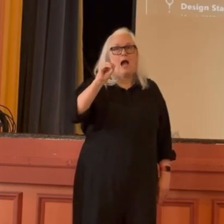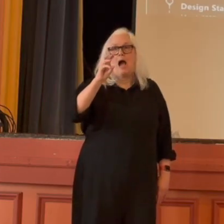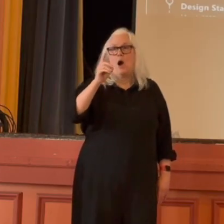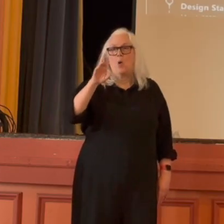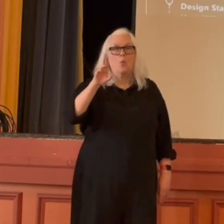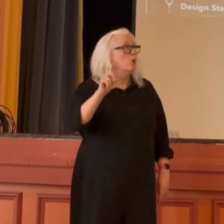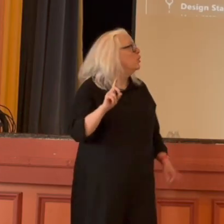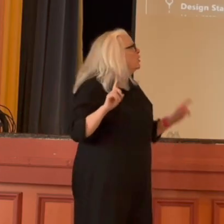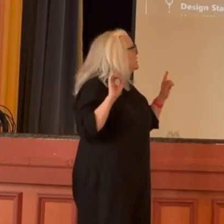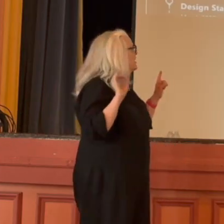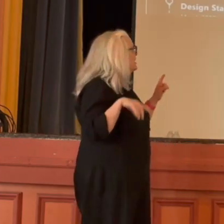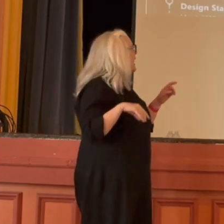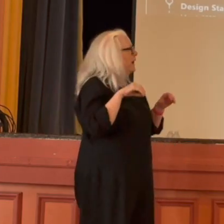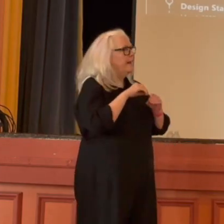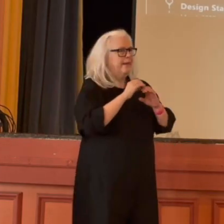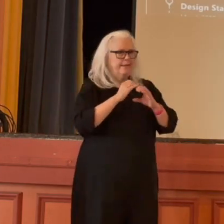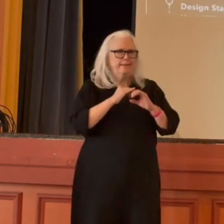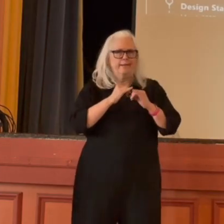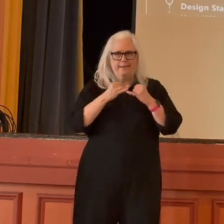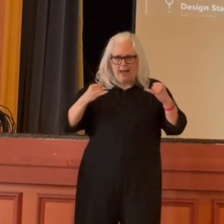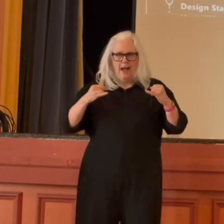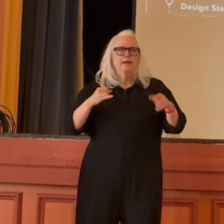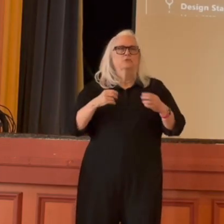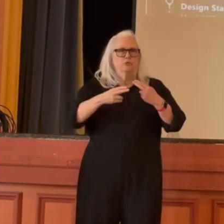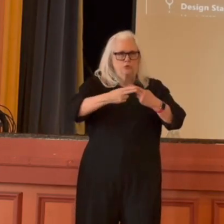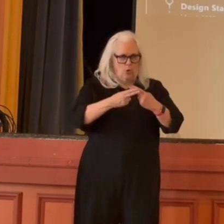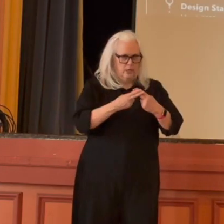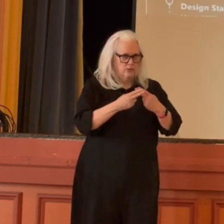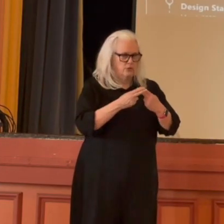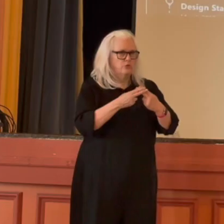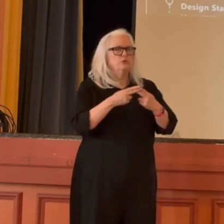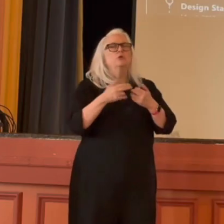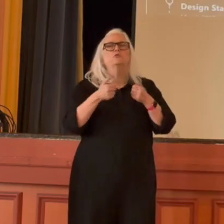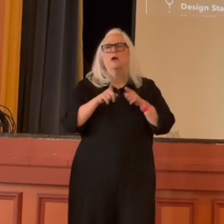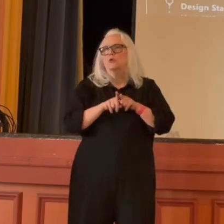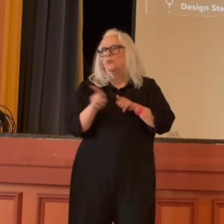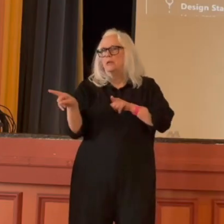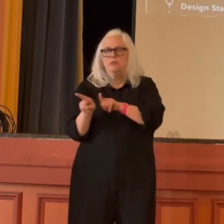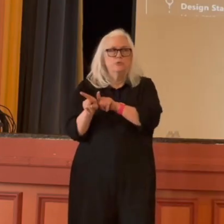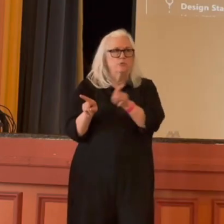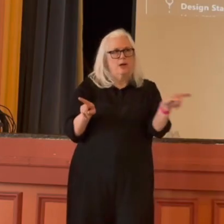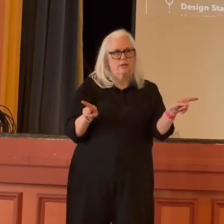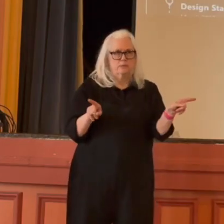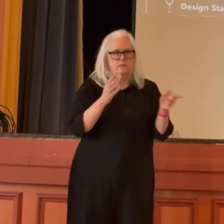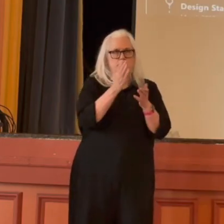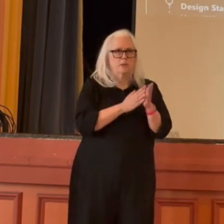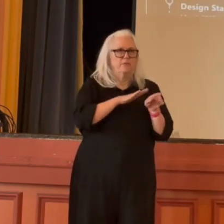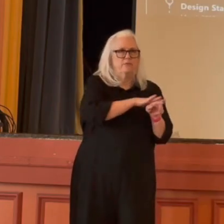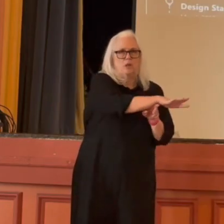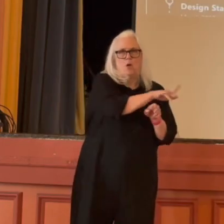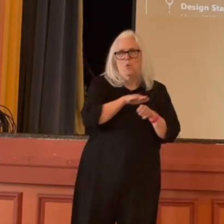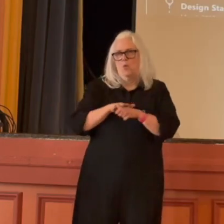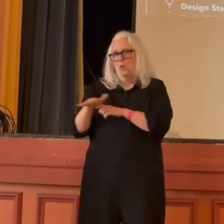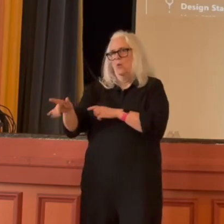increase inline storage utilization, redirect some of the flows to the diversion instead of the downstream pump station. So again,